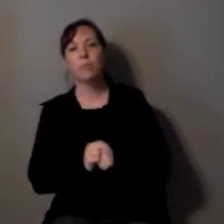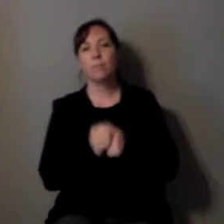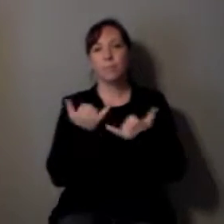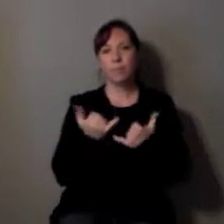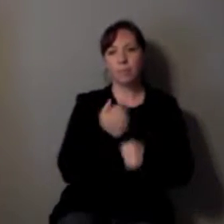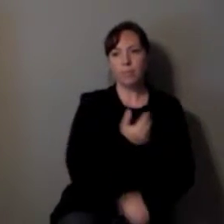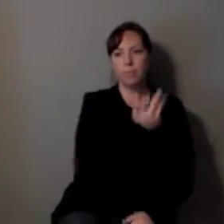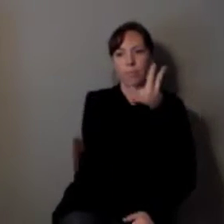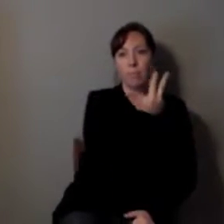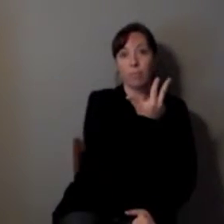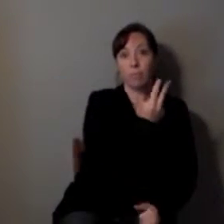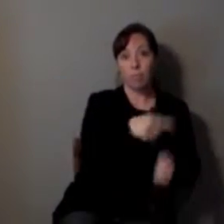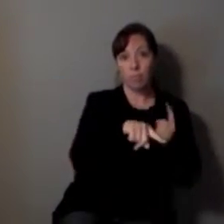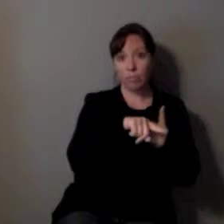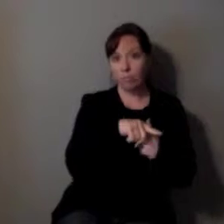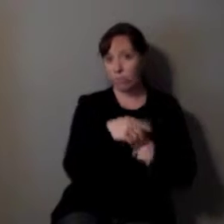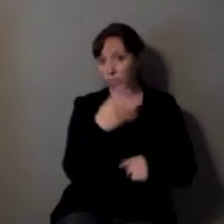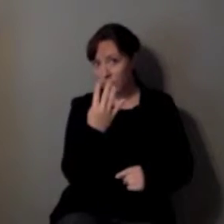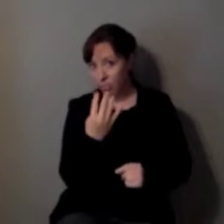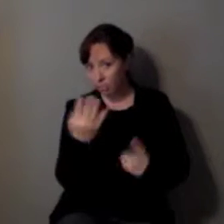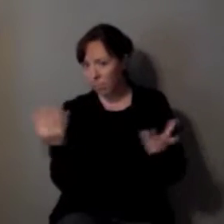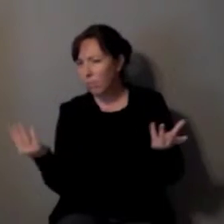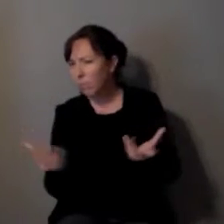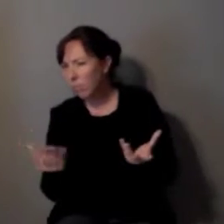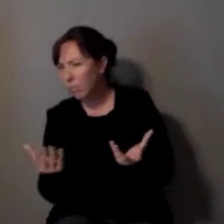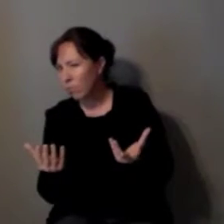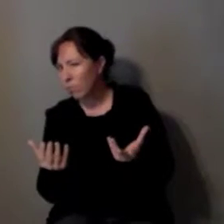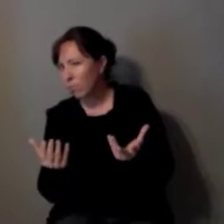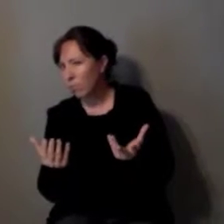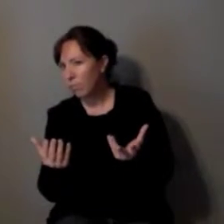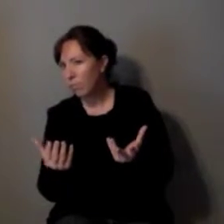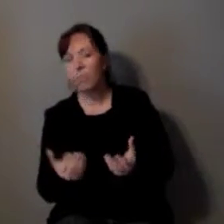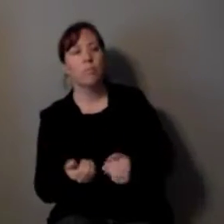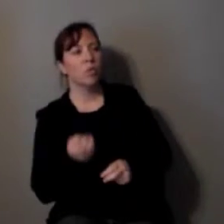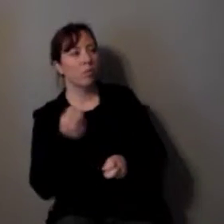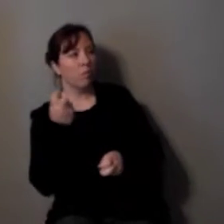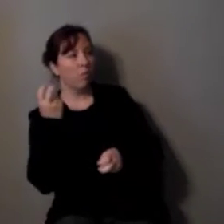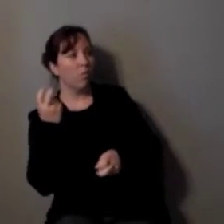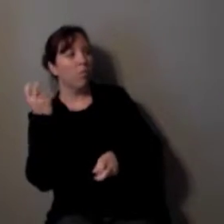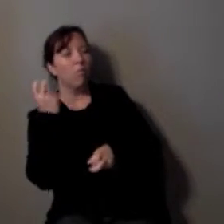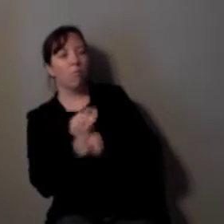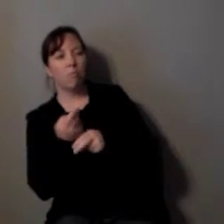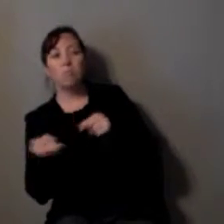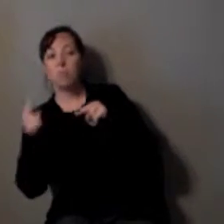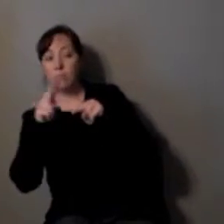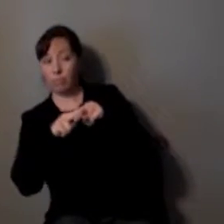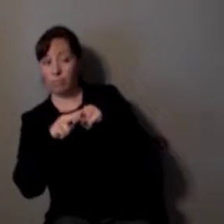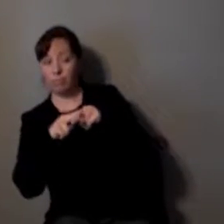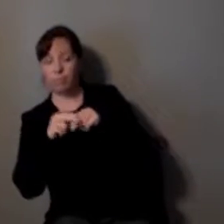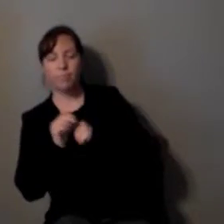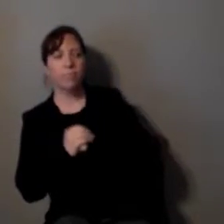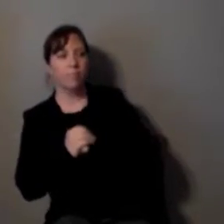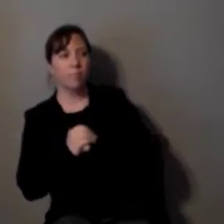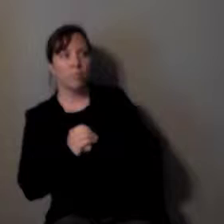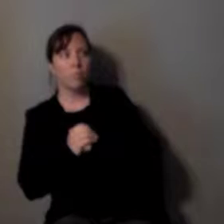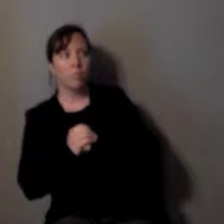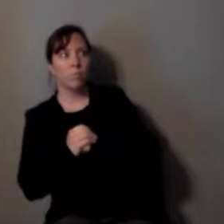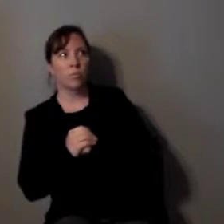plus 4? This is, I think, a more difficult problem. Well, let's stick with the avocados. And in case you don't know what an